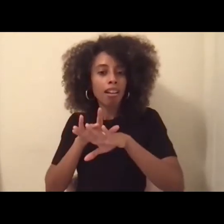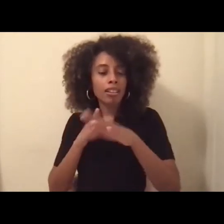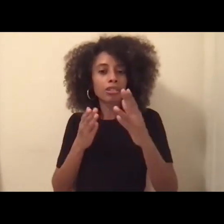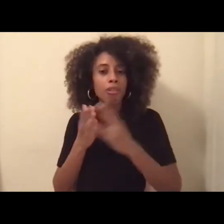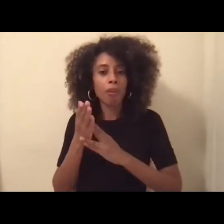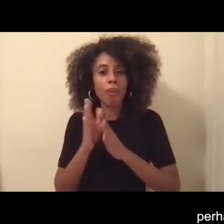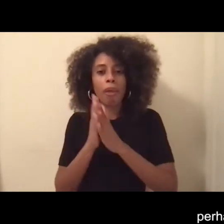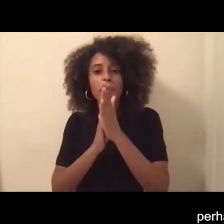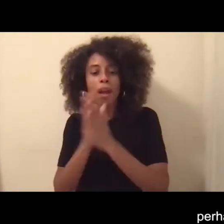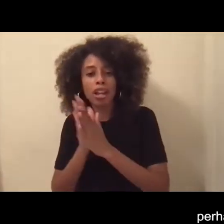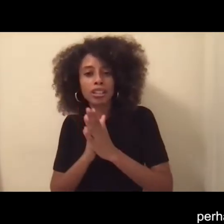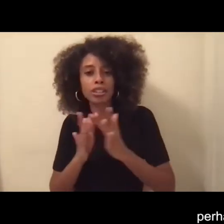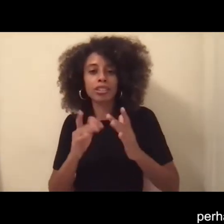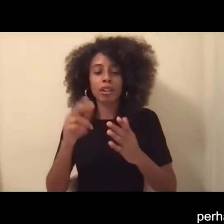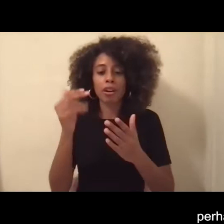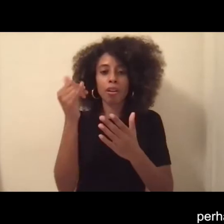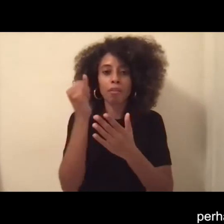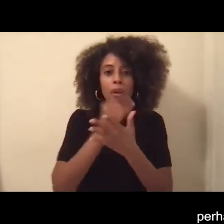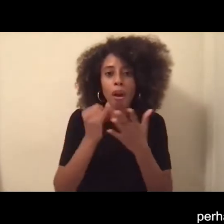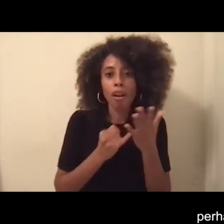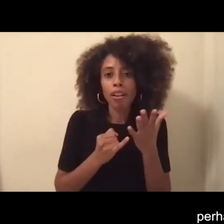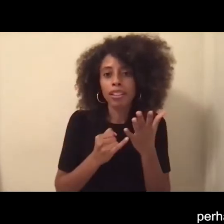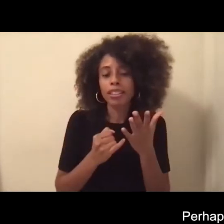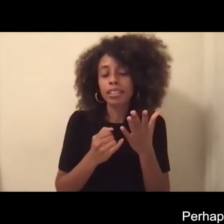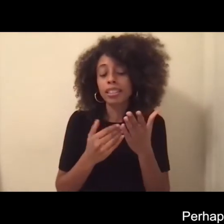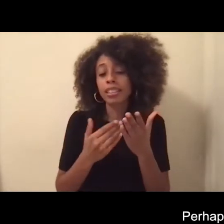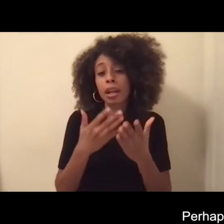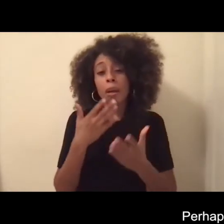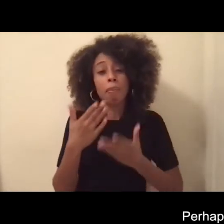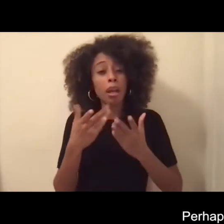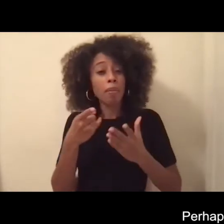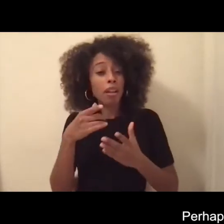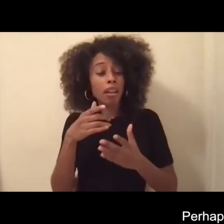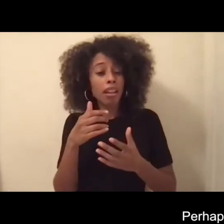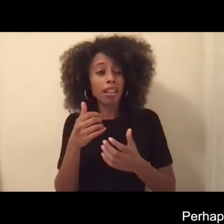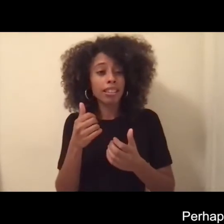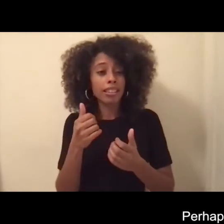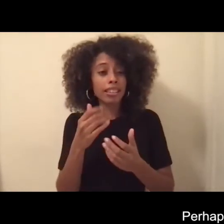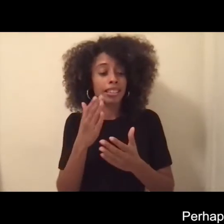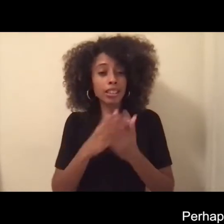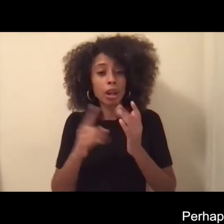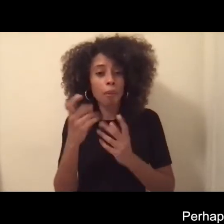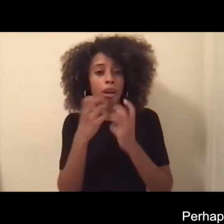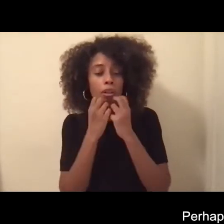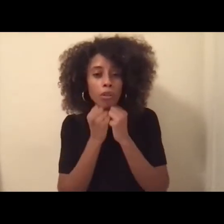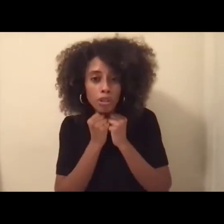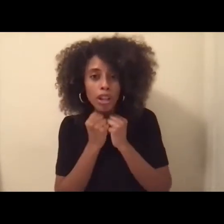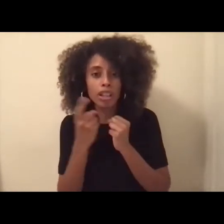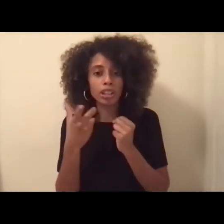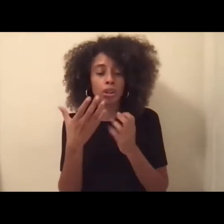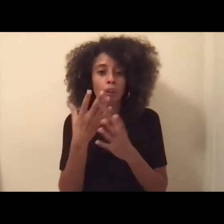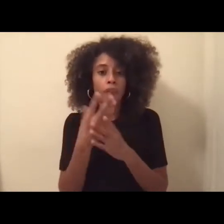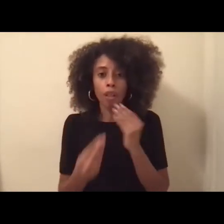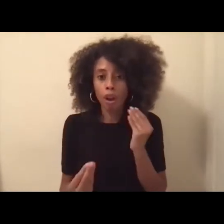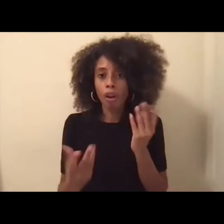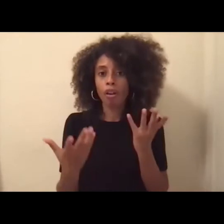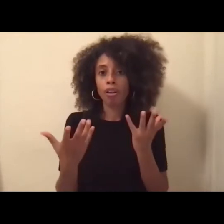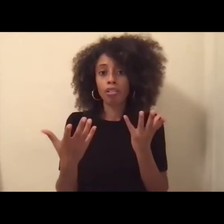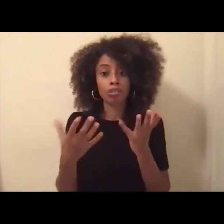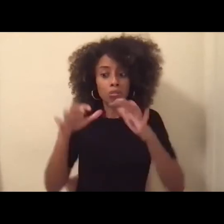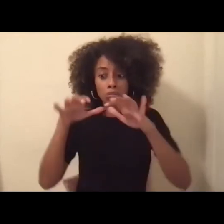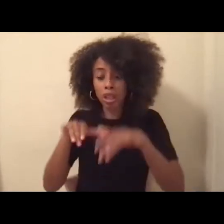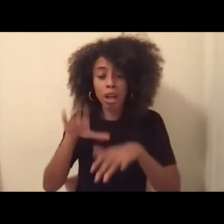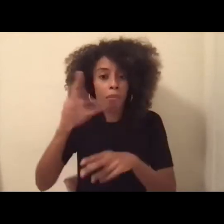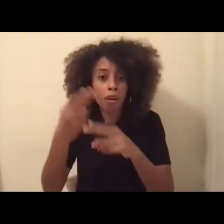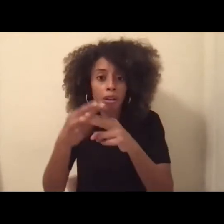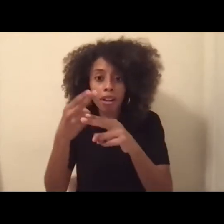of creativity. Perhaps they are loved ones who you have lost. Perhaps you want to put your own name in the chat, but if you could please, for